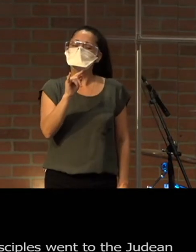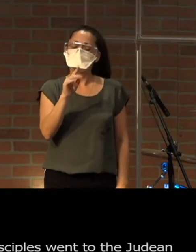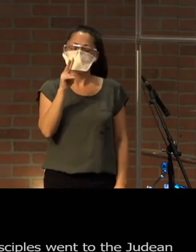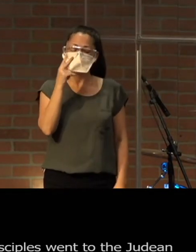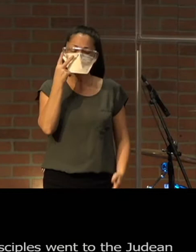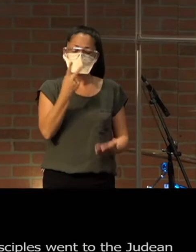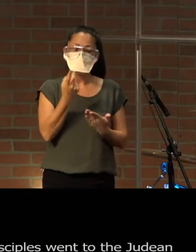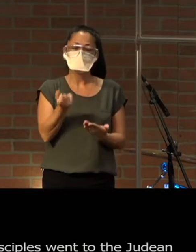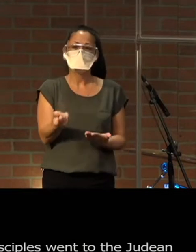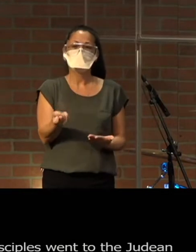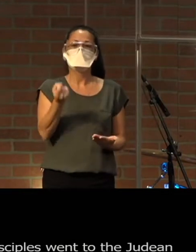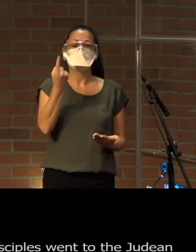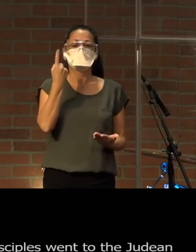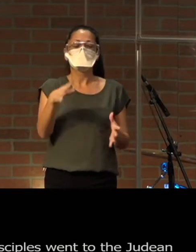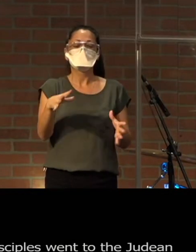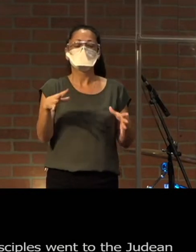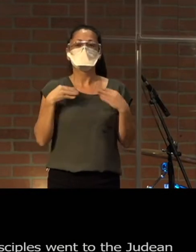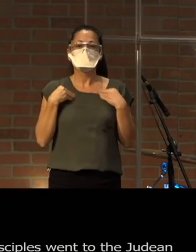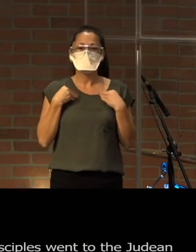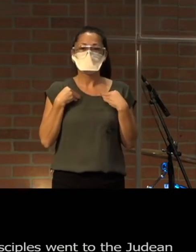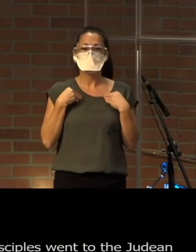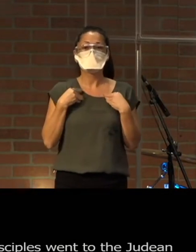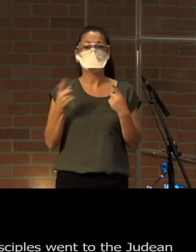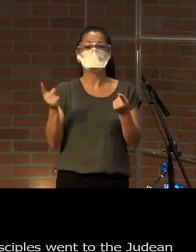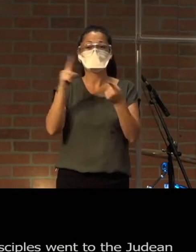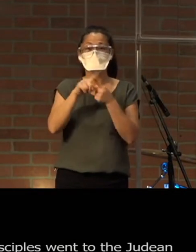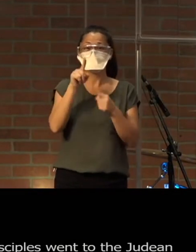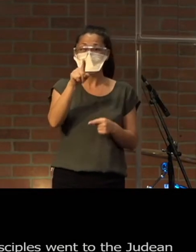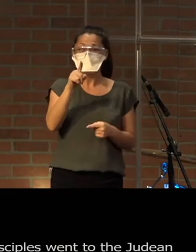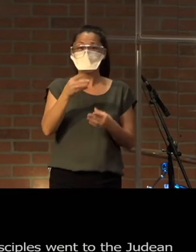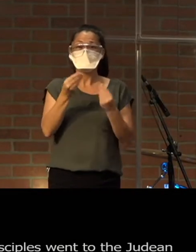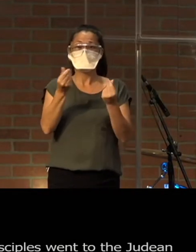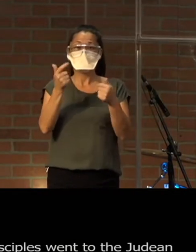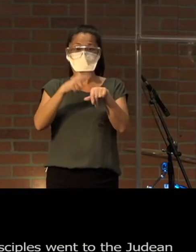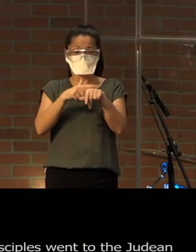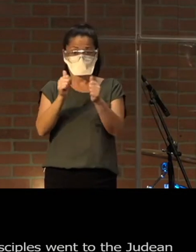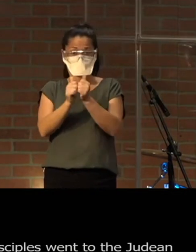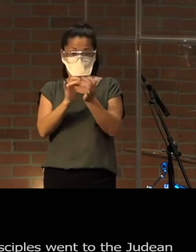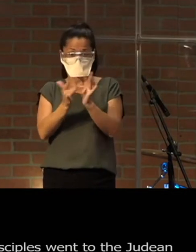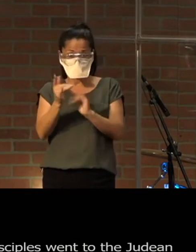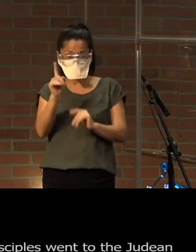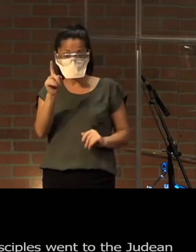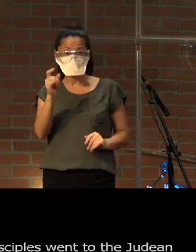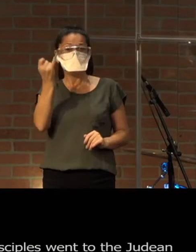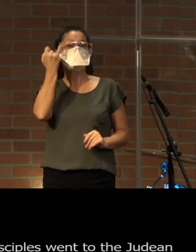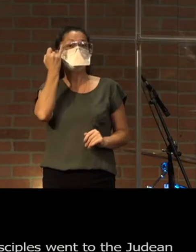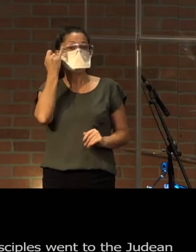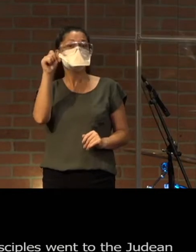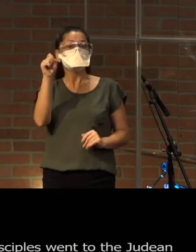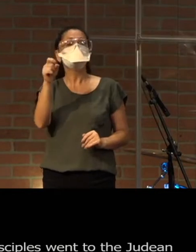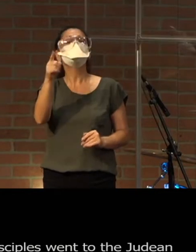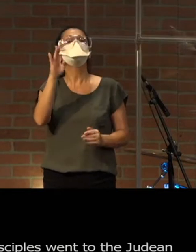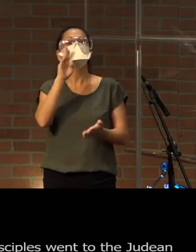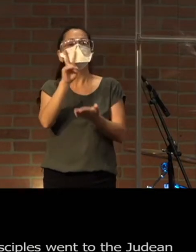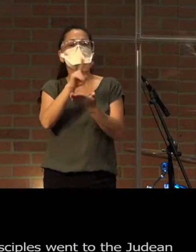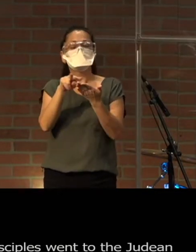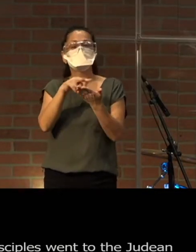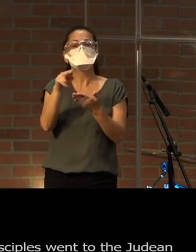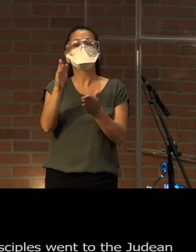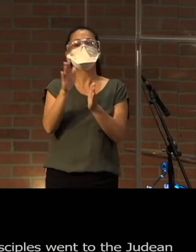it. So do you spend time with Jesus? If so, this week we will read the book of Galatians